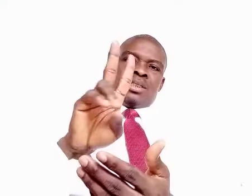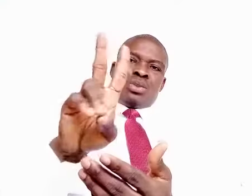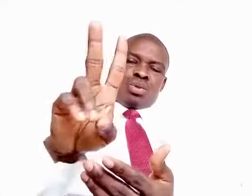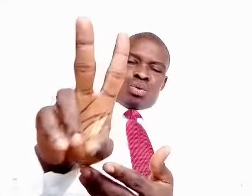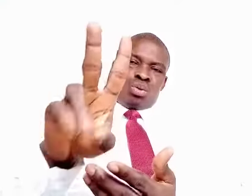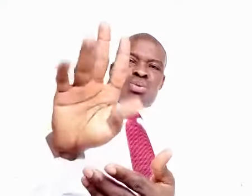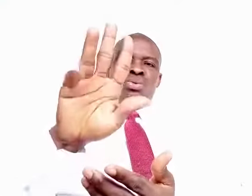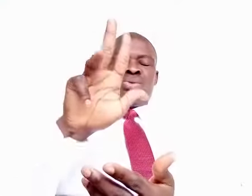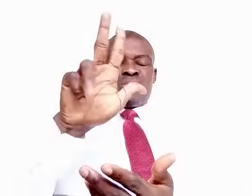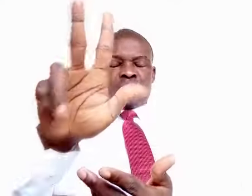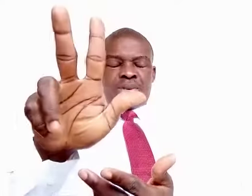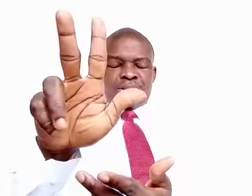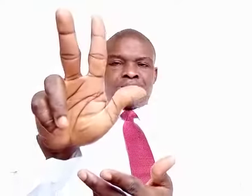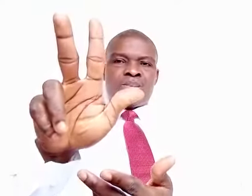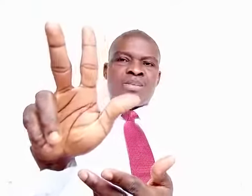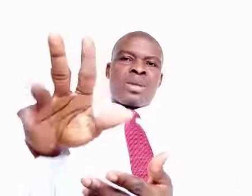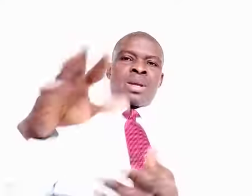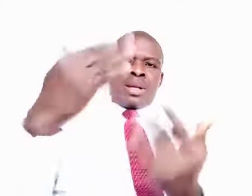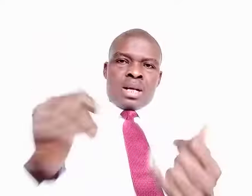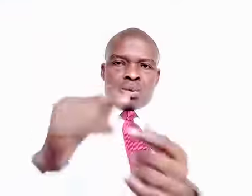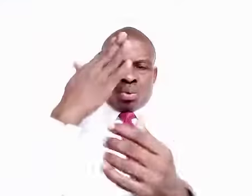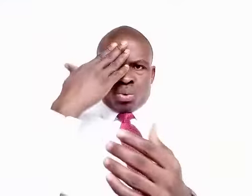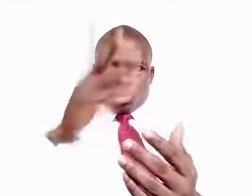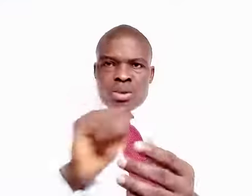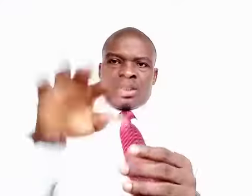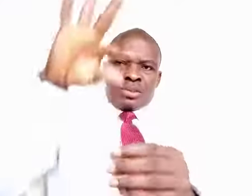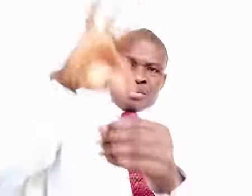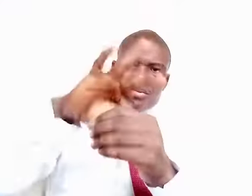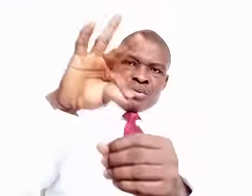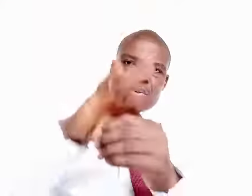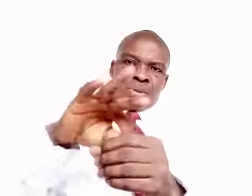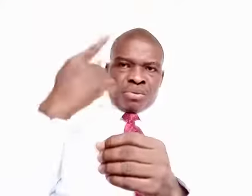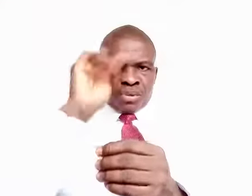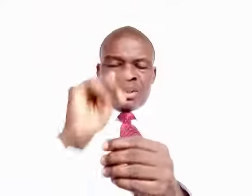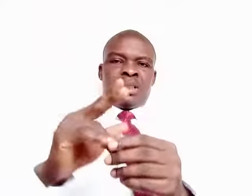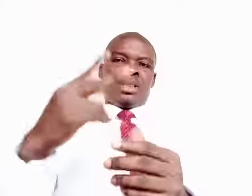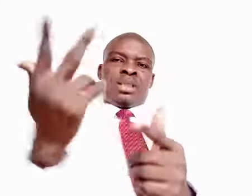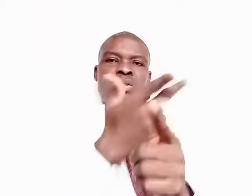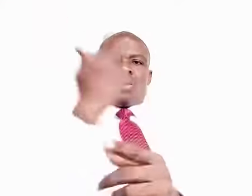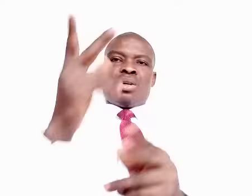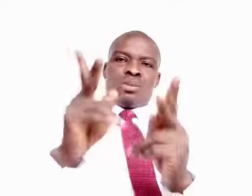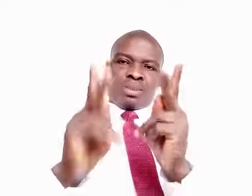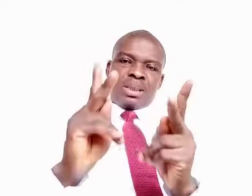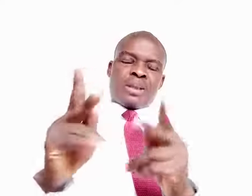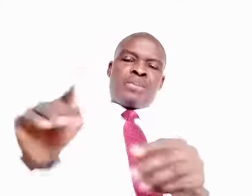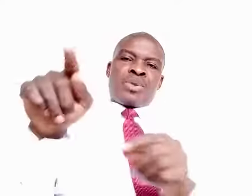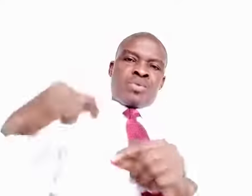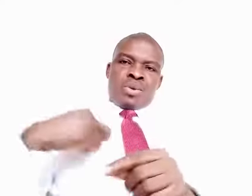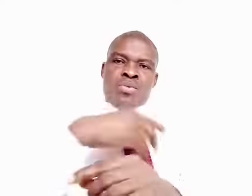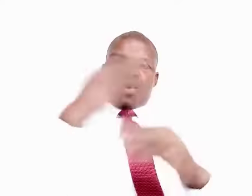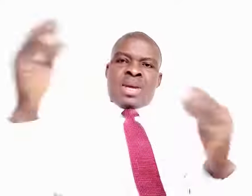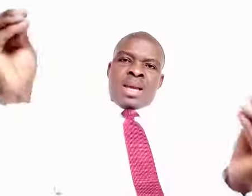11,575,923. Therefore, to know the vote polled by the third candidate, we will add the votes polled by the two